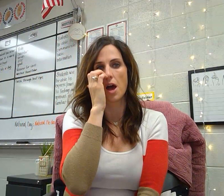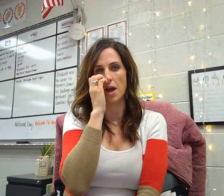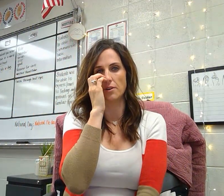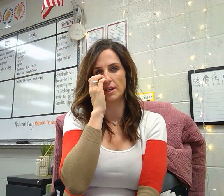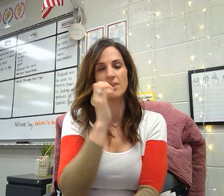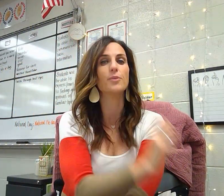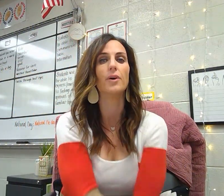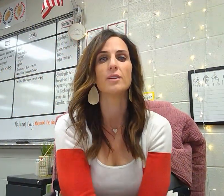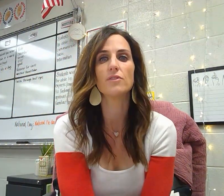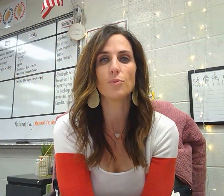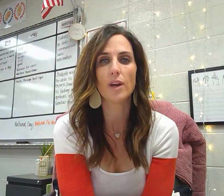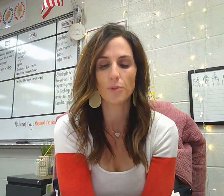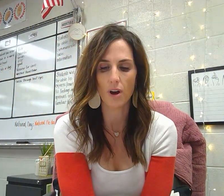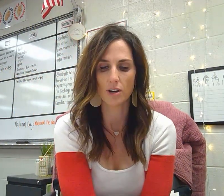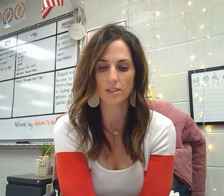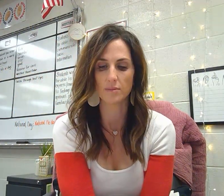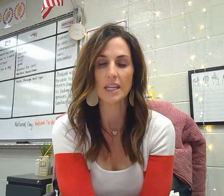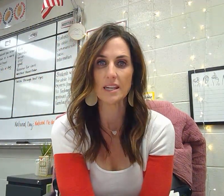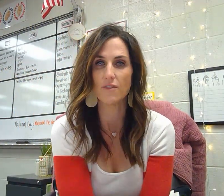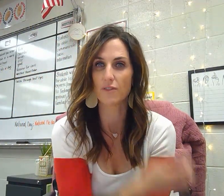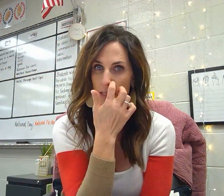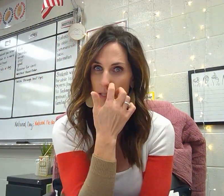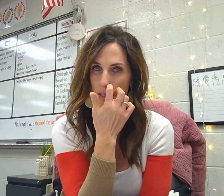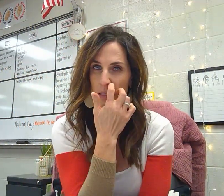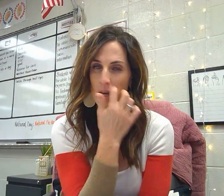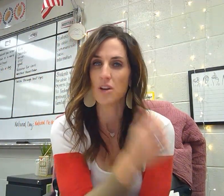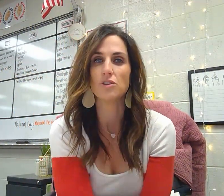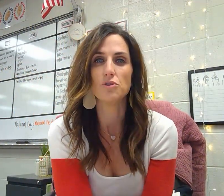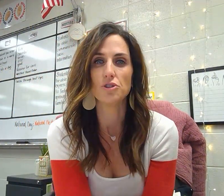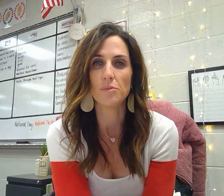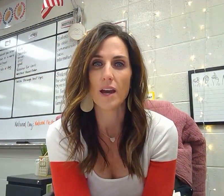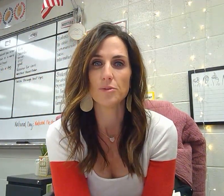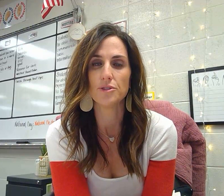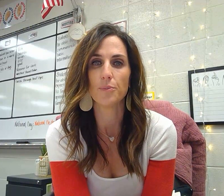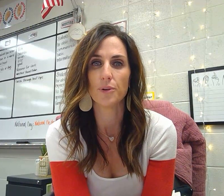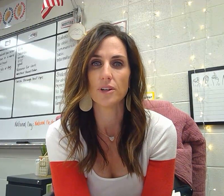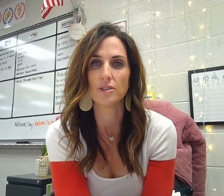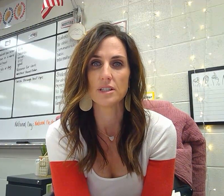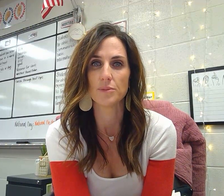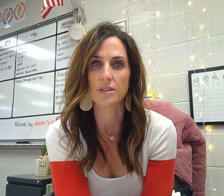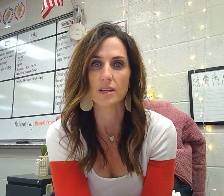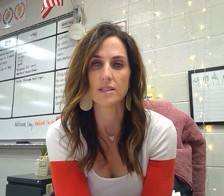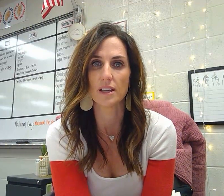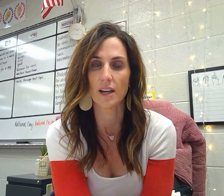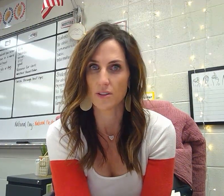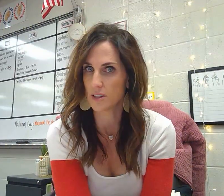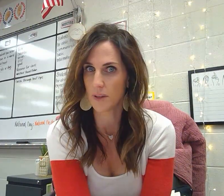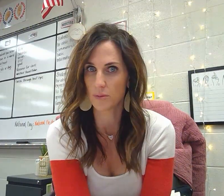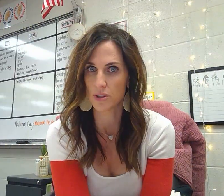All right, and at the bottom of your paper are some key phrases. You should be able to put your simple signs together to be able to